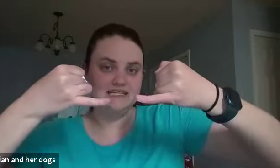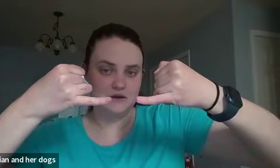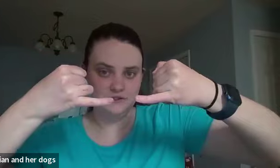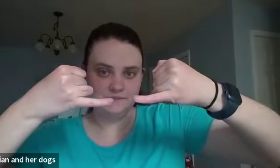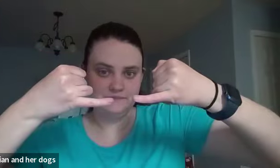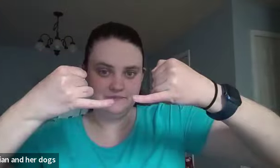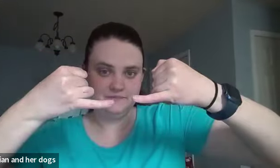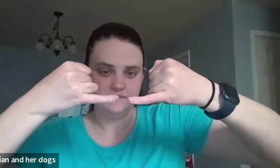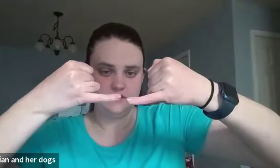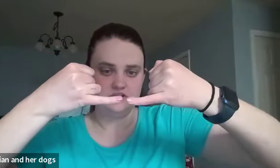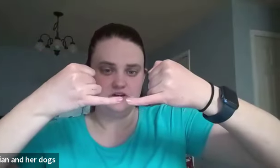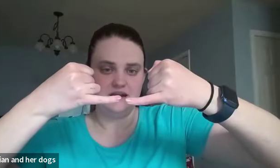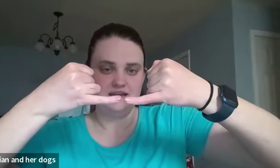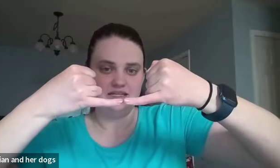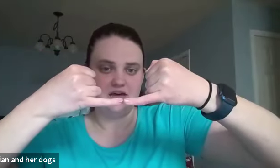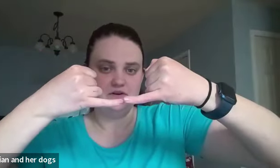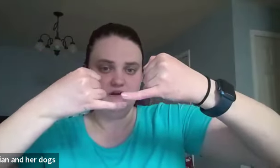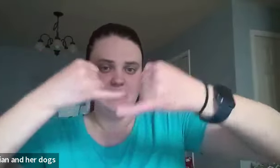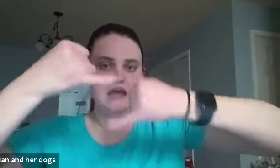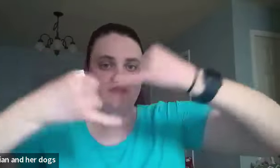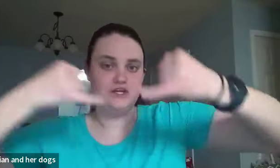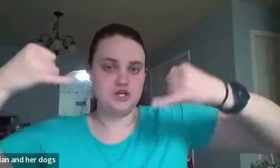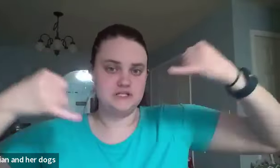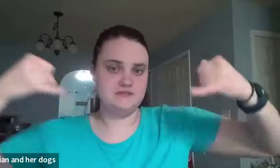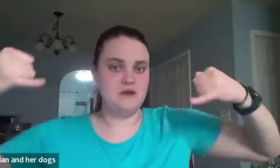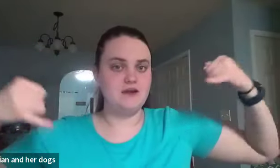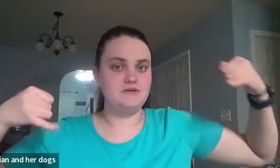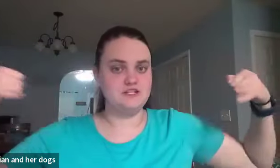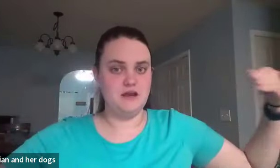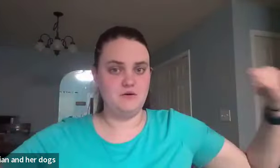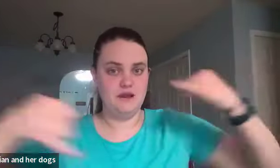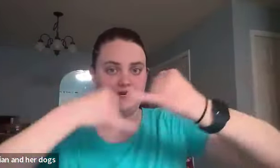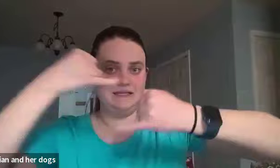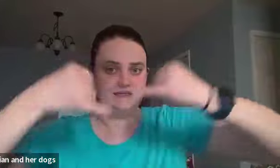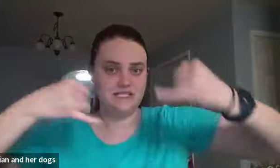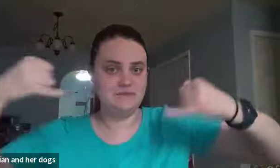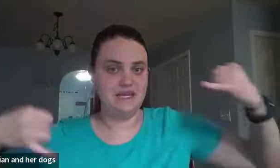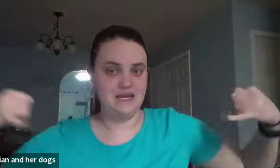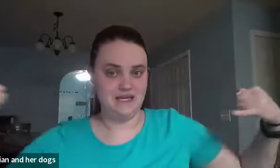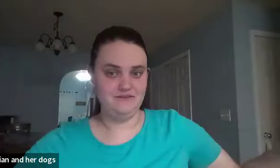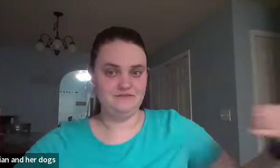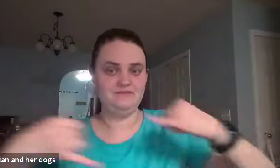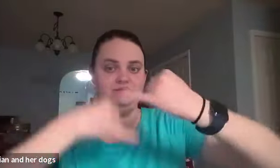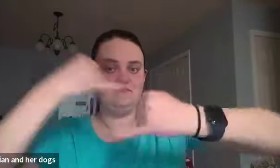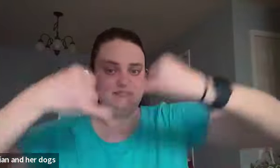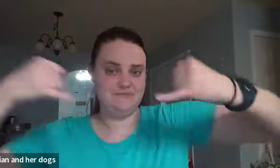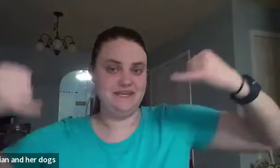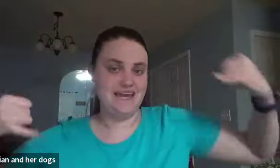pinkies out. They're going to start kind of together. And then you're going to spiral as you back away. Spaghetti.